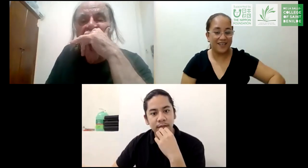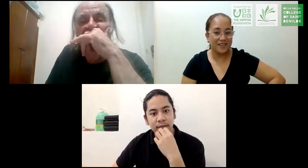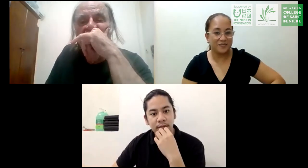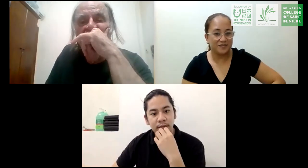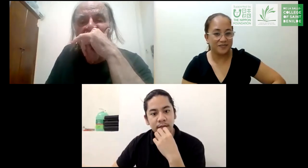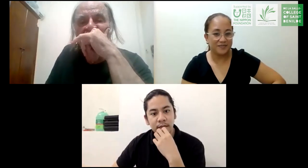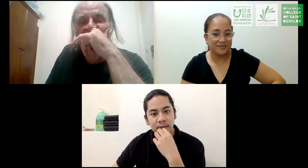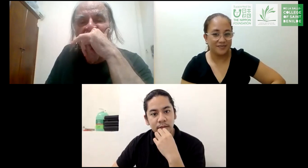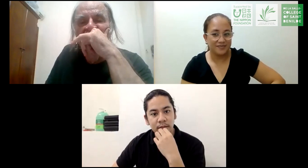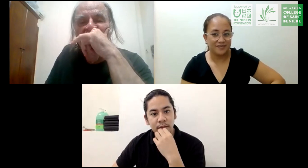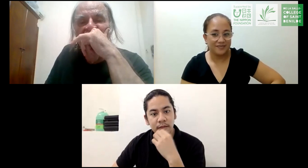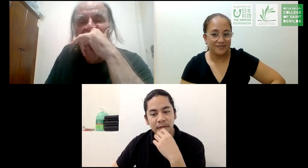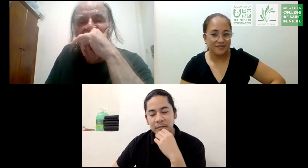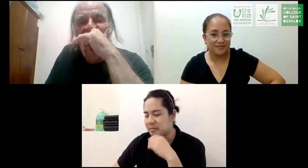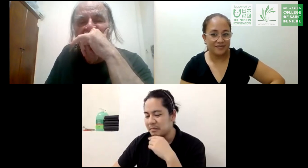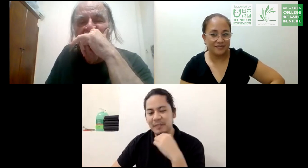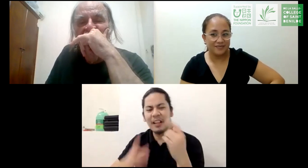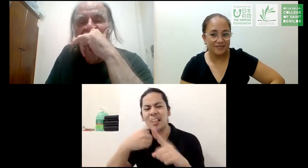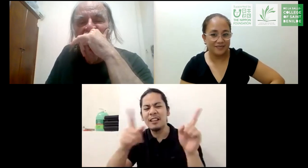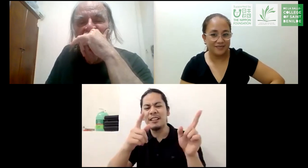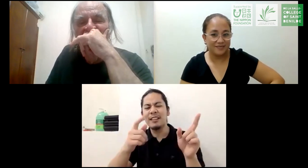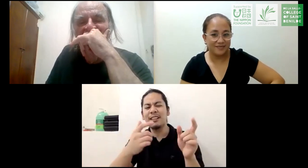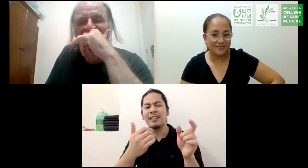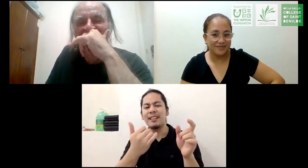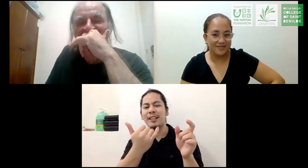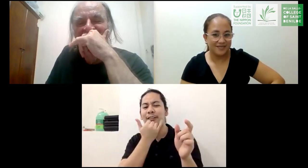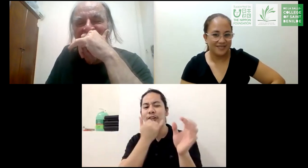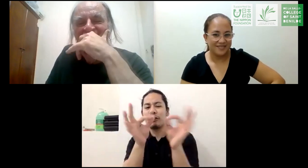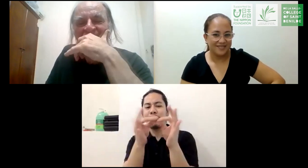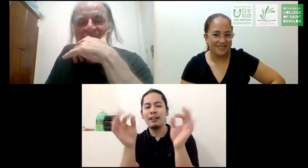Okay. Okay. Upward. Okay. Uh,